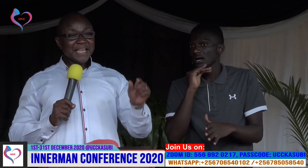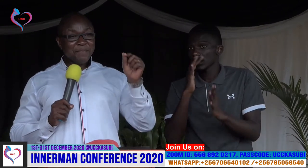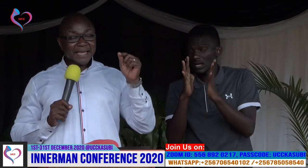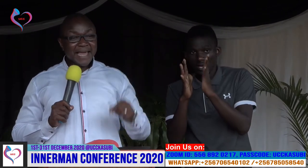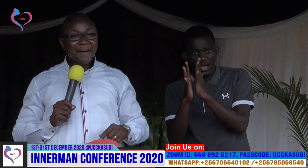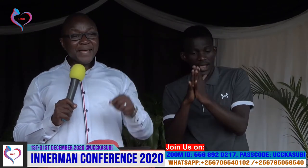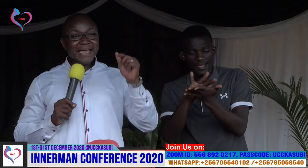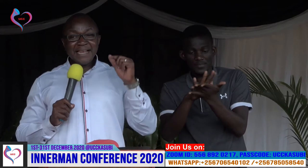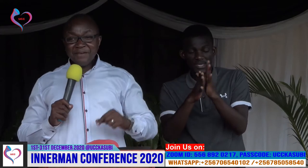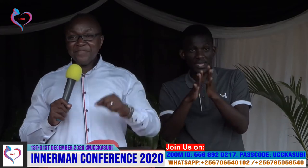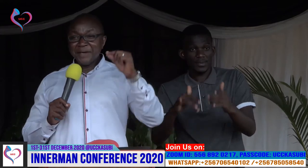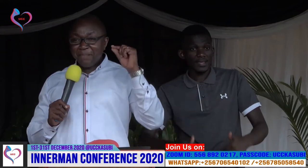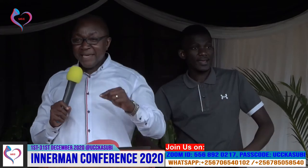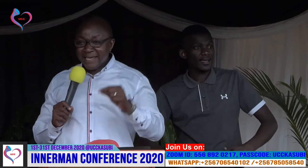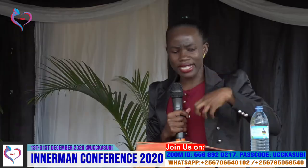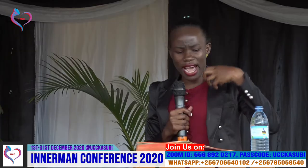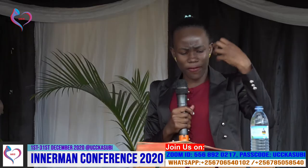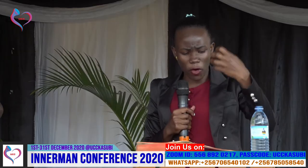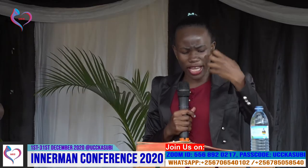and he became a living